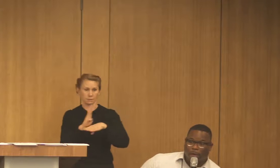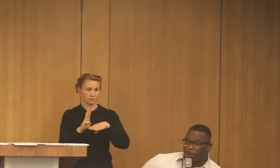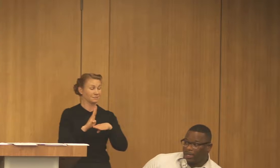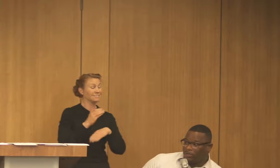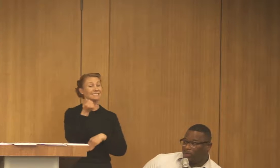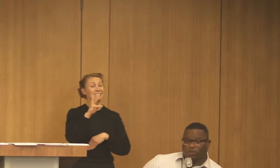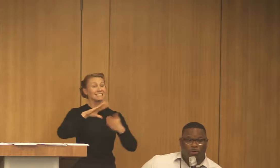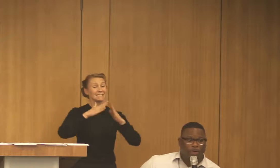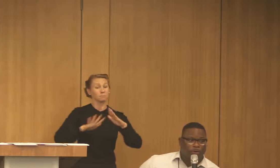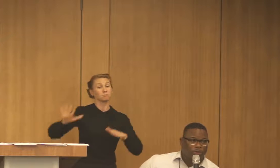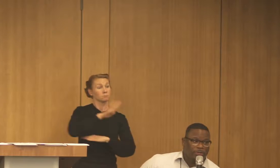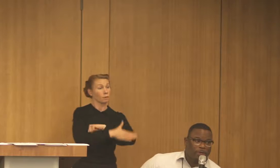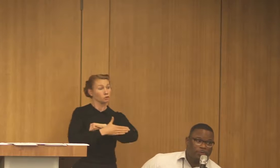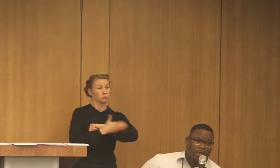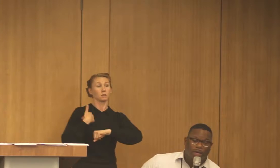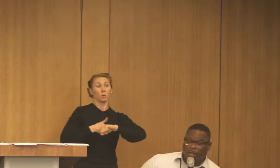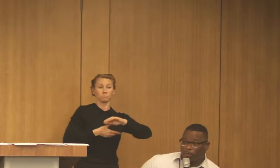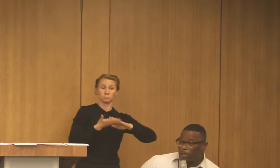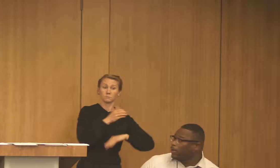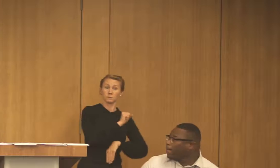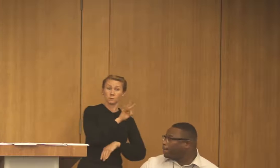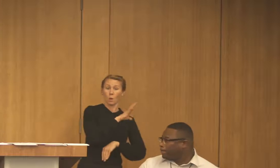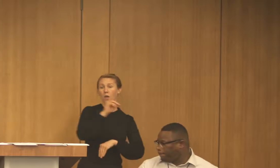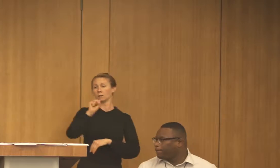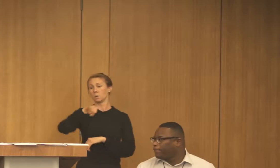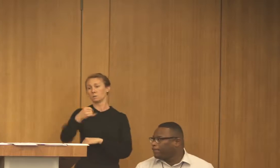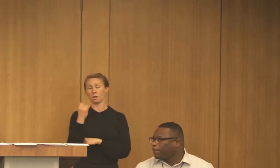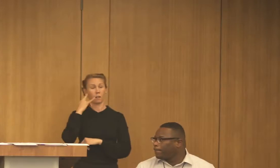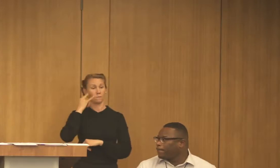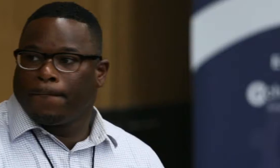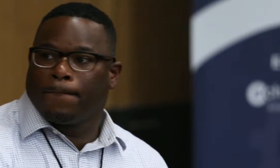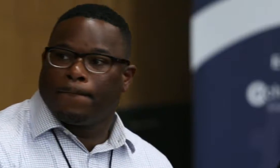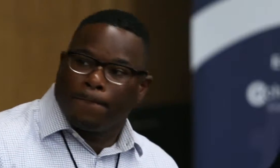country, and we operate in San Francisco and also in San Jose, California.